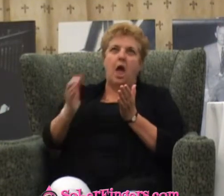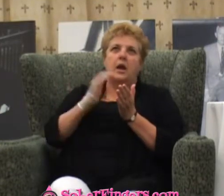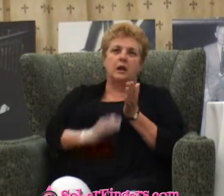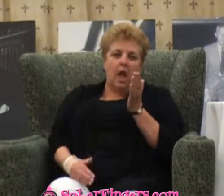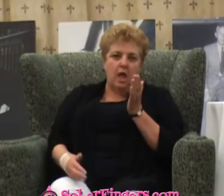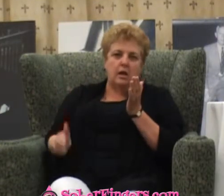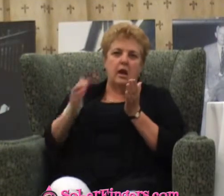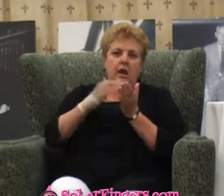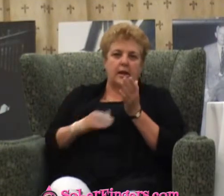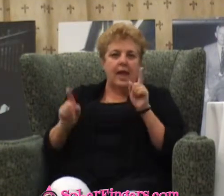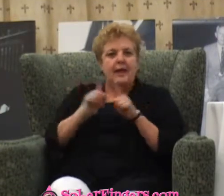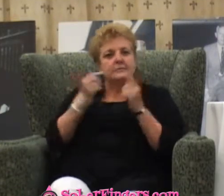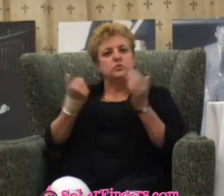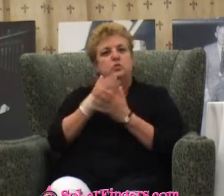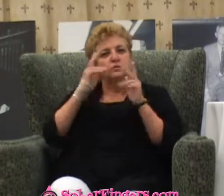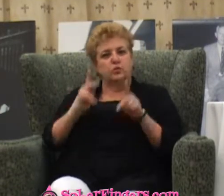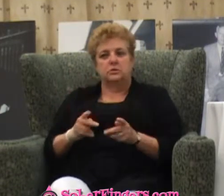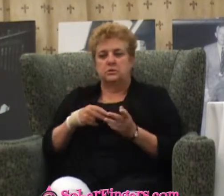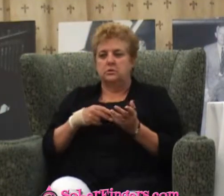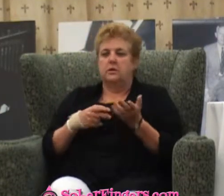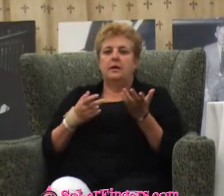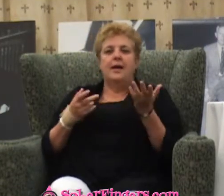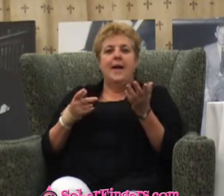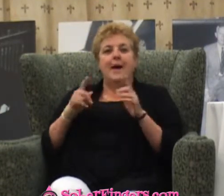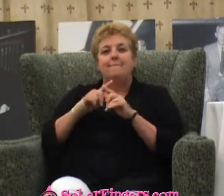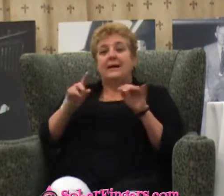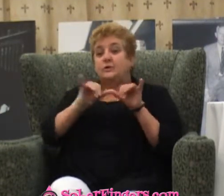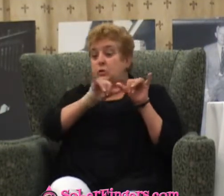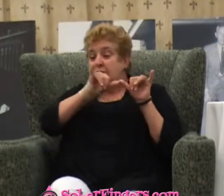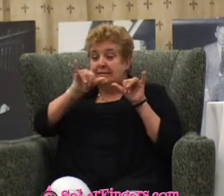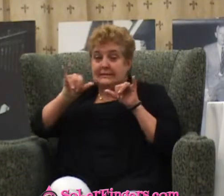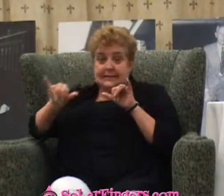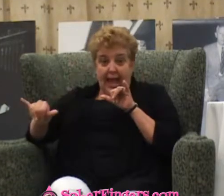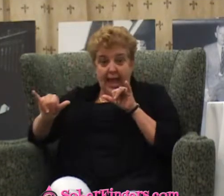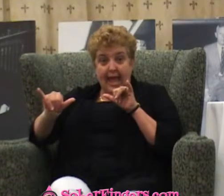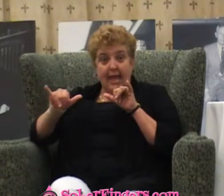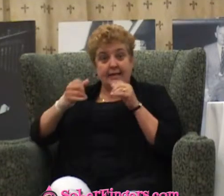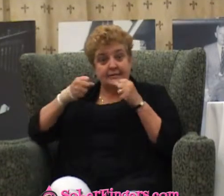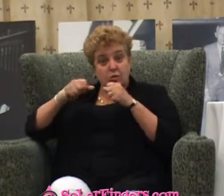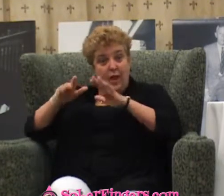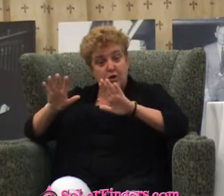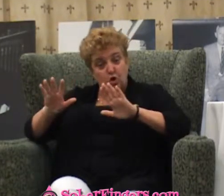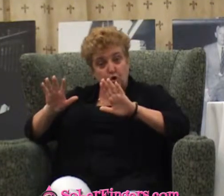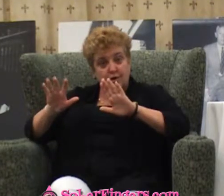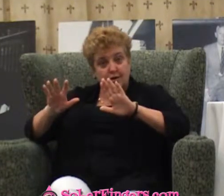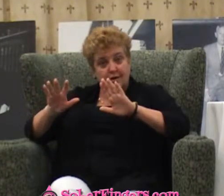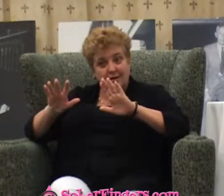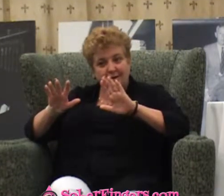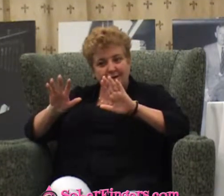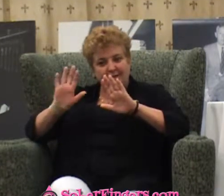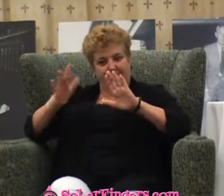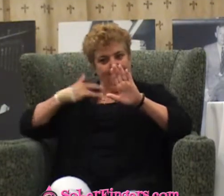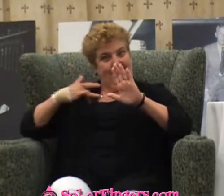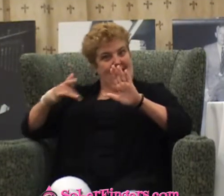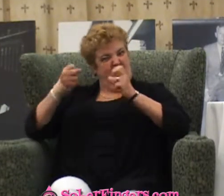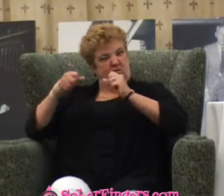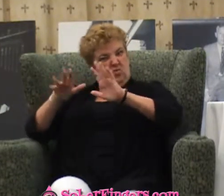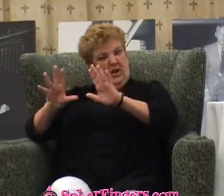newcomer. But see, the state of surrender is a completely different concept. That's kind of like what's keeping the old-timers here.